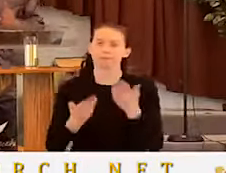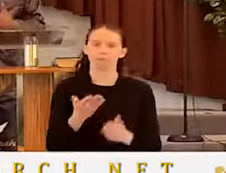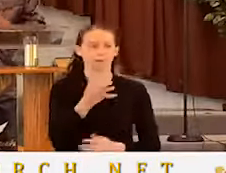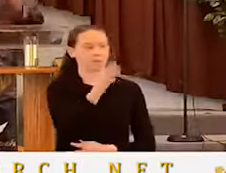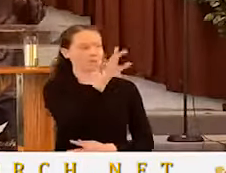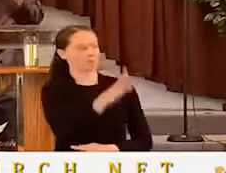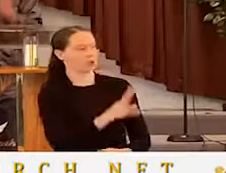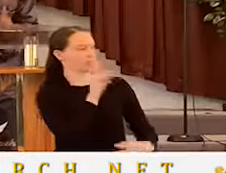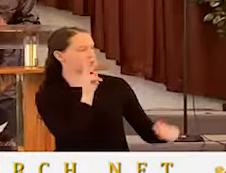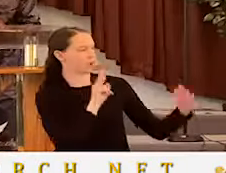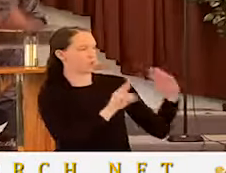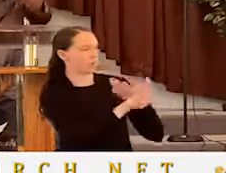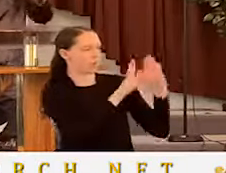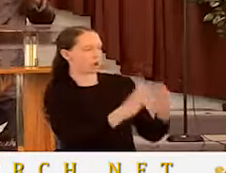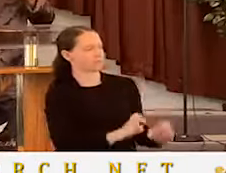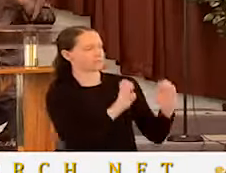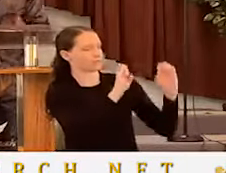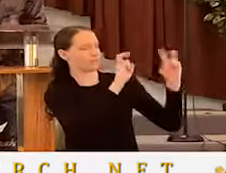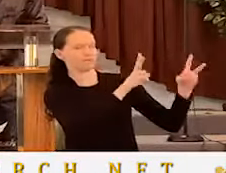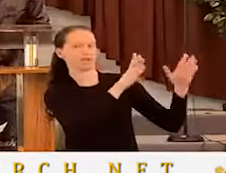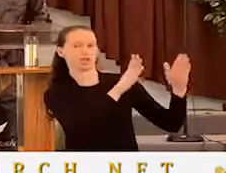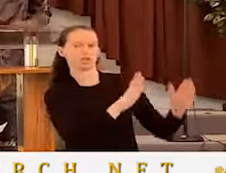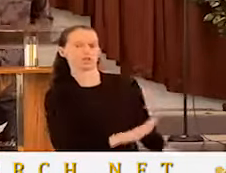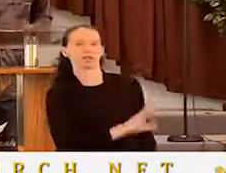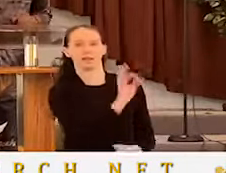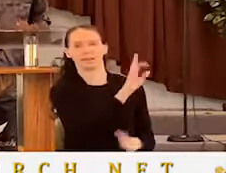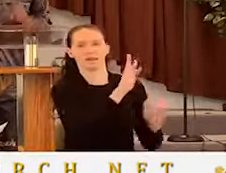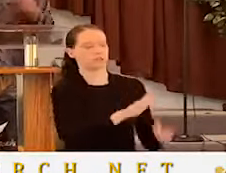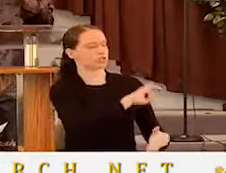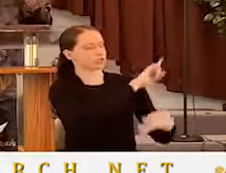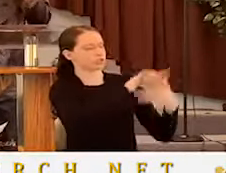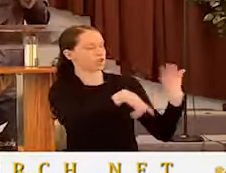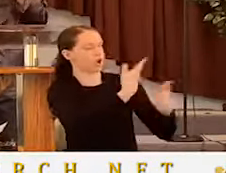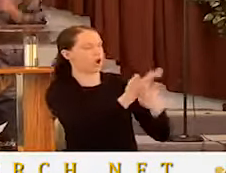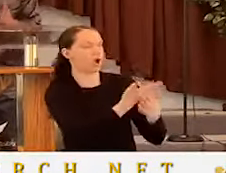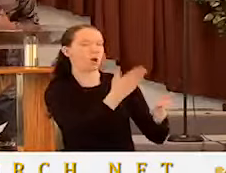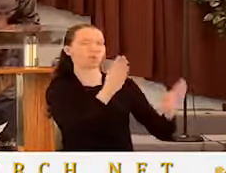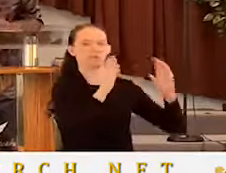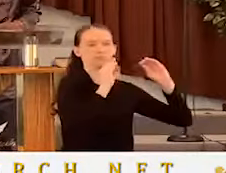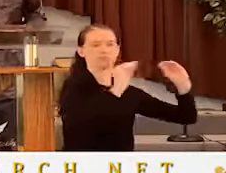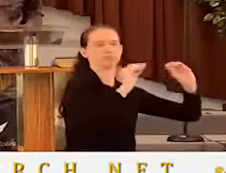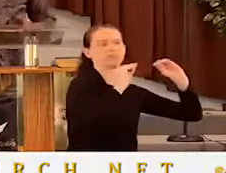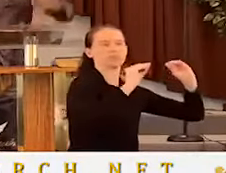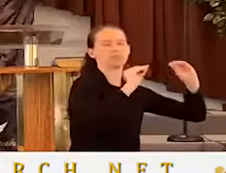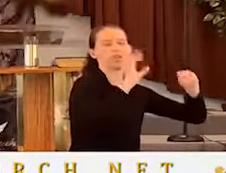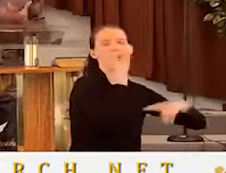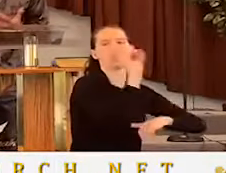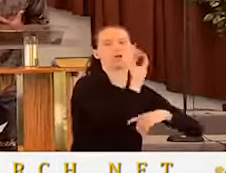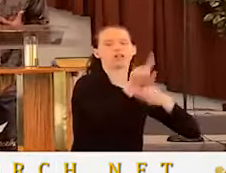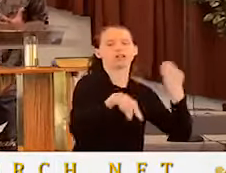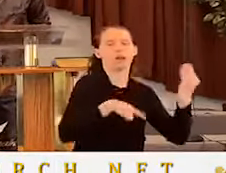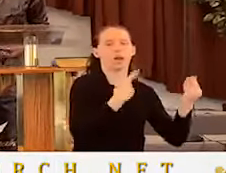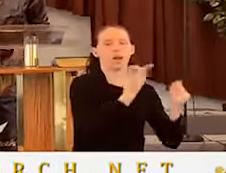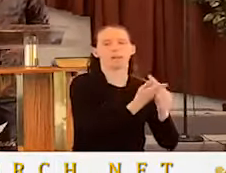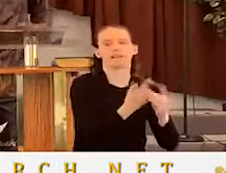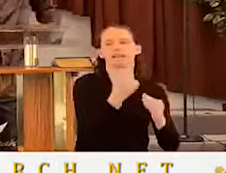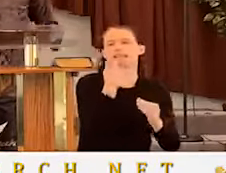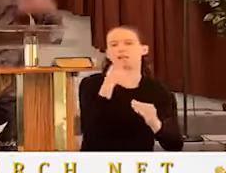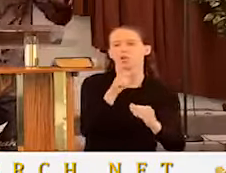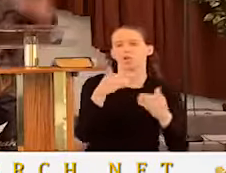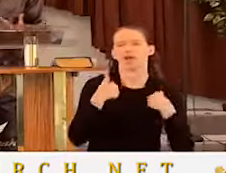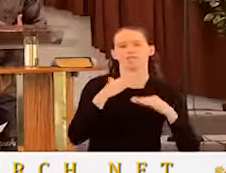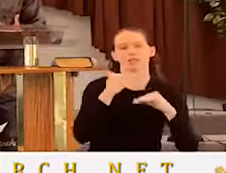preachers and the prophets and the evangelists and the pastors that are trying to preach a message that confines